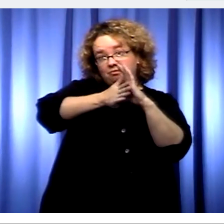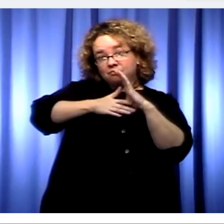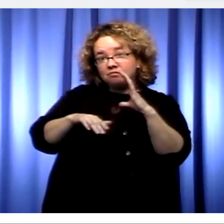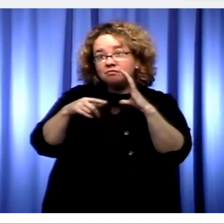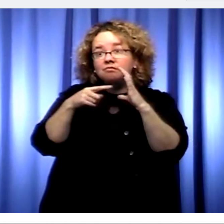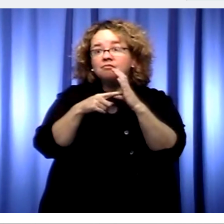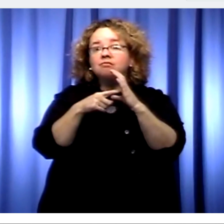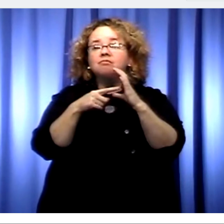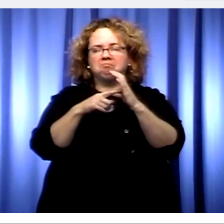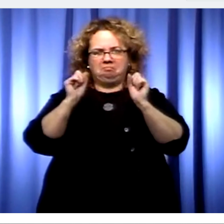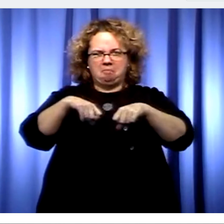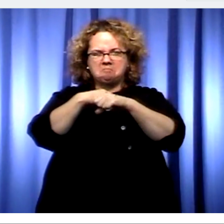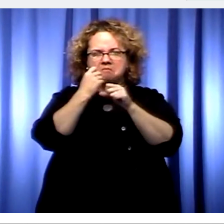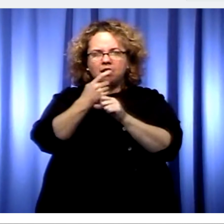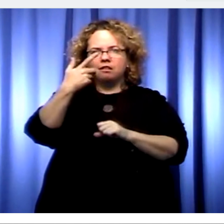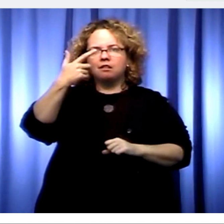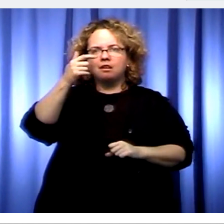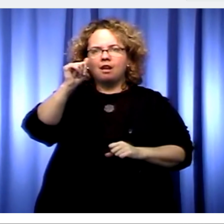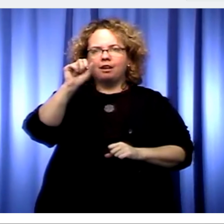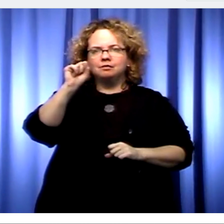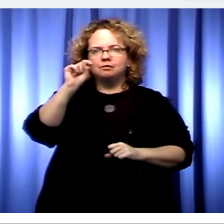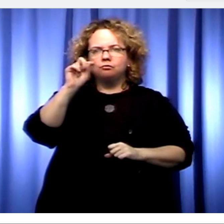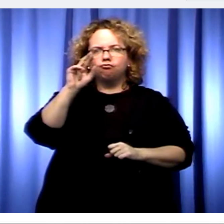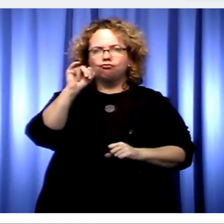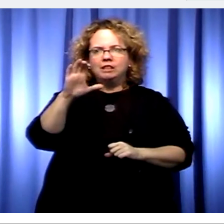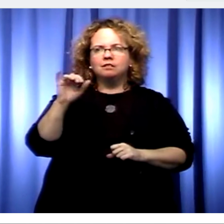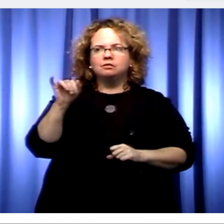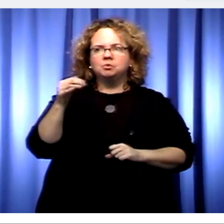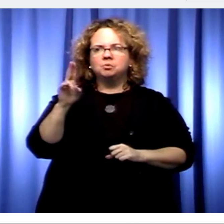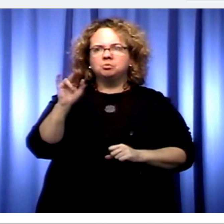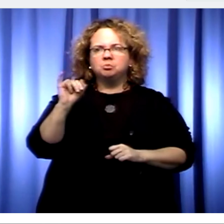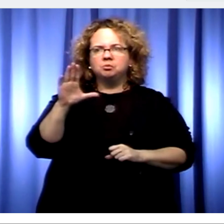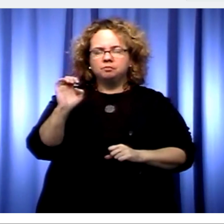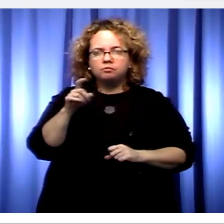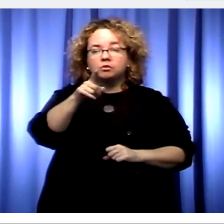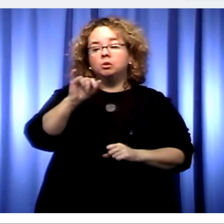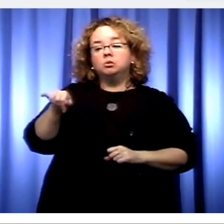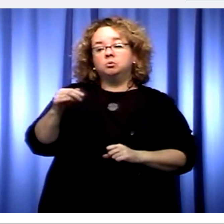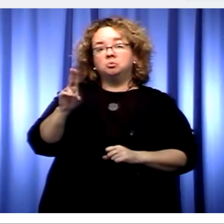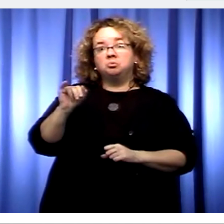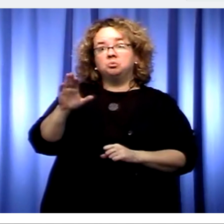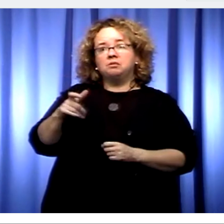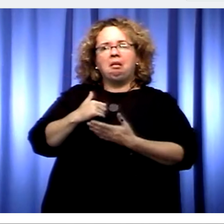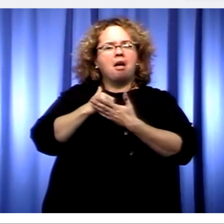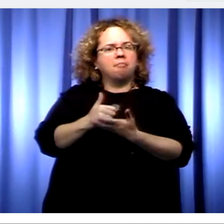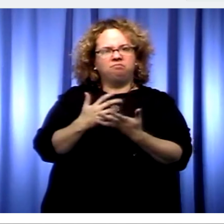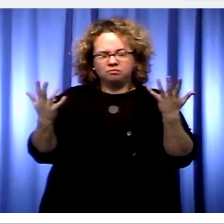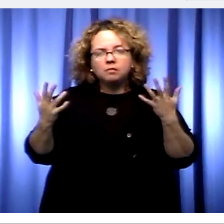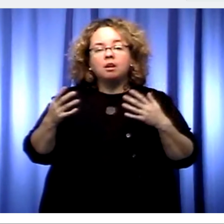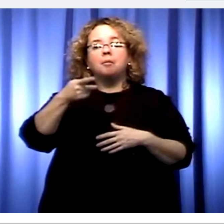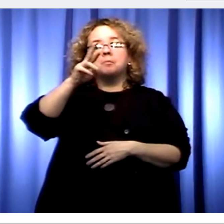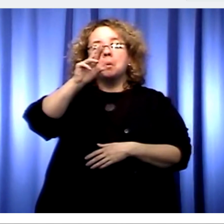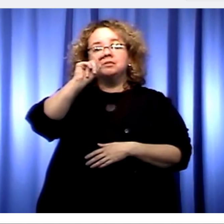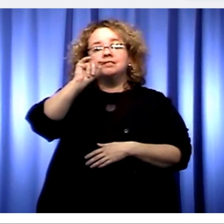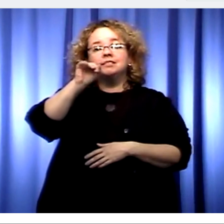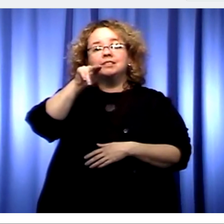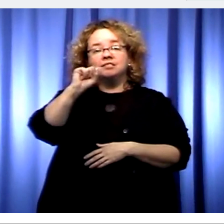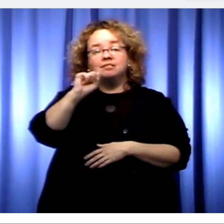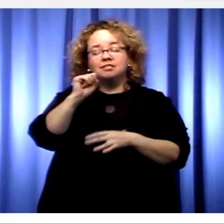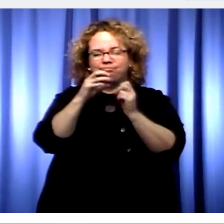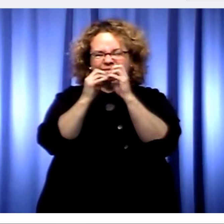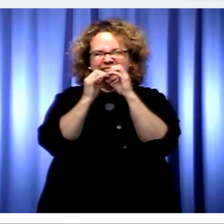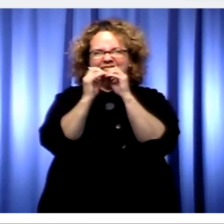break down food. So as I said, the food is mixed with this special acid